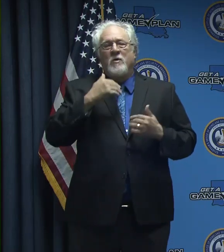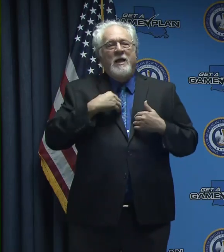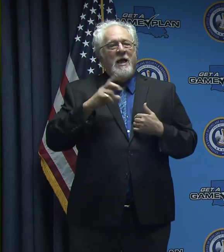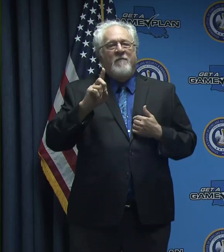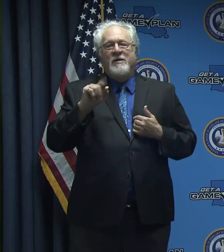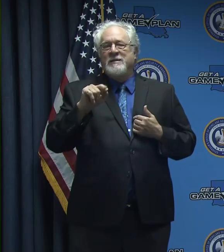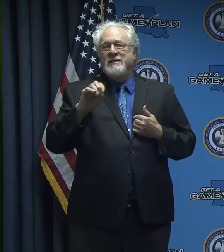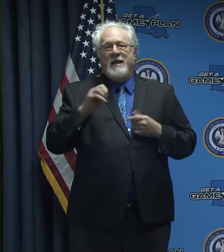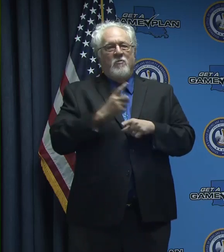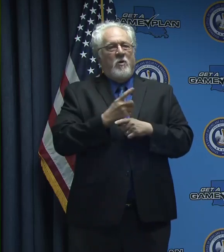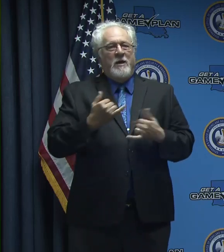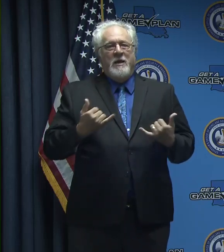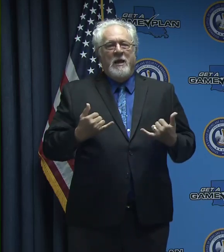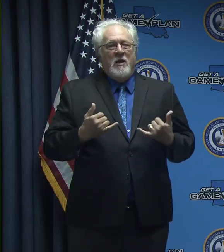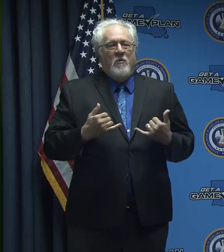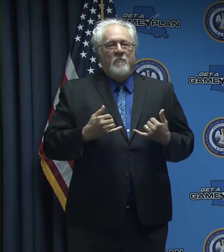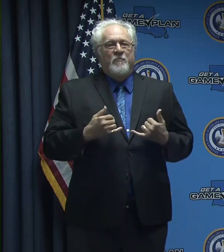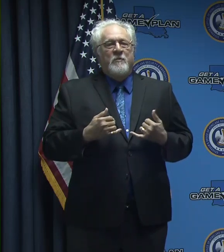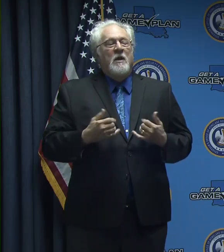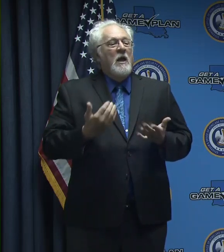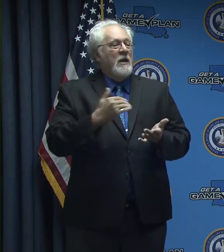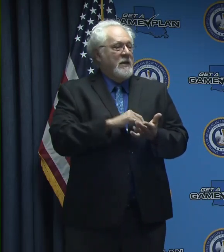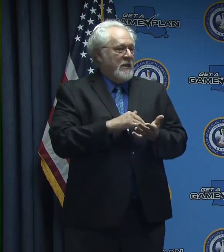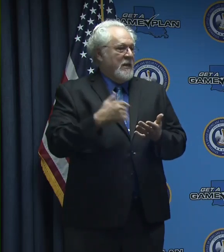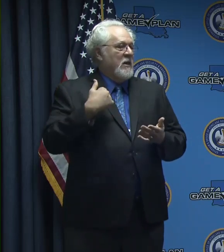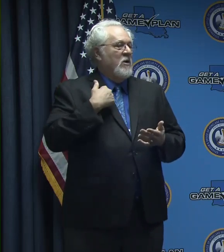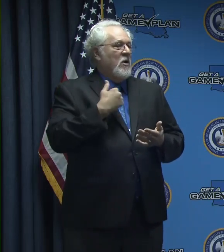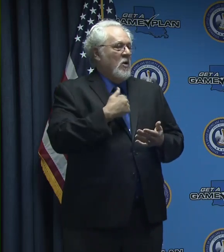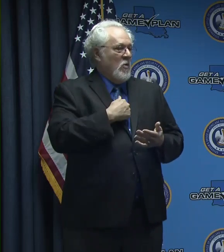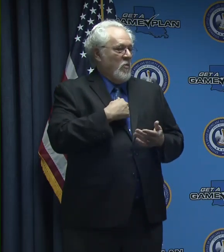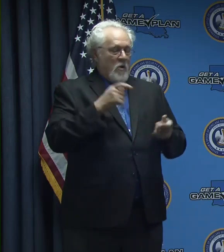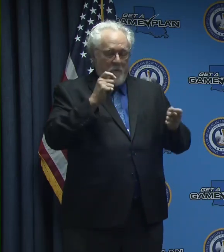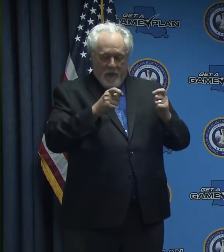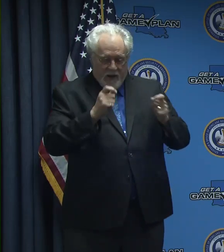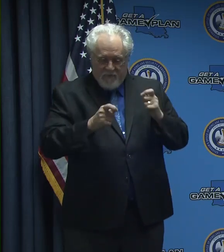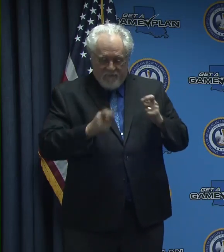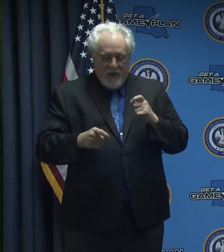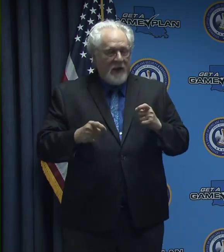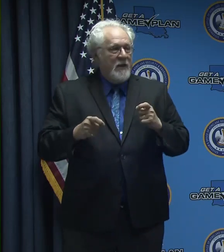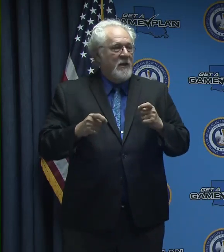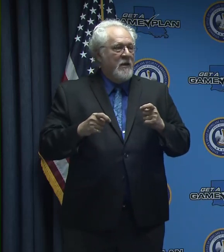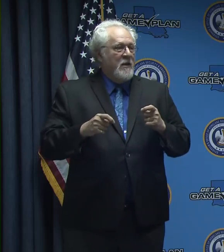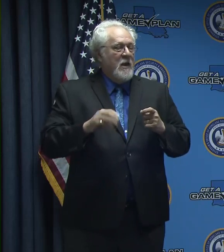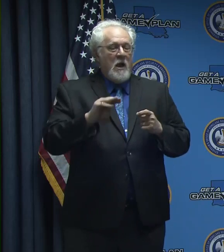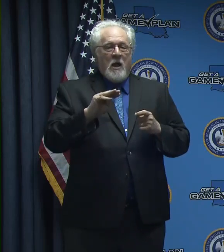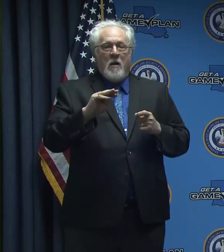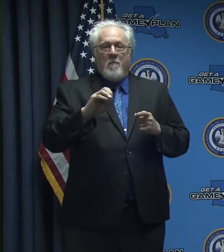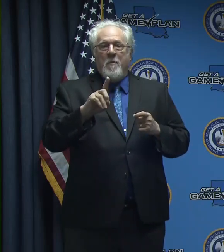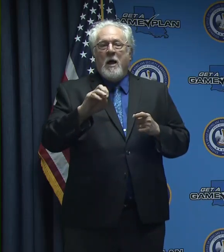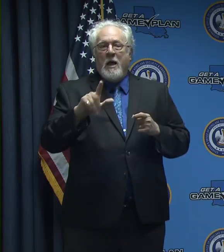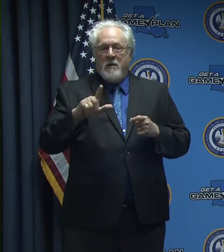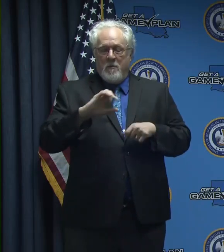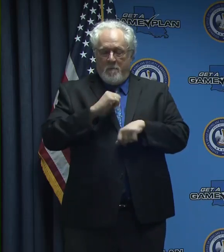you right now. Again, we're modifying the